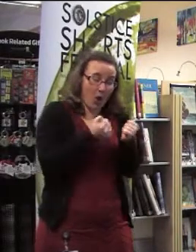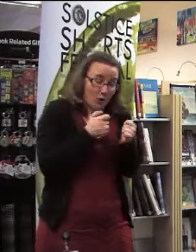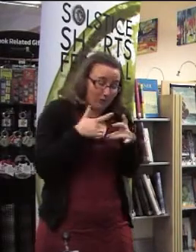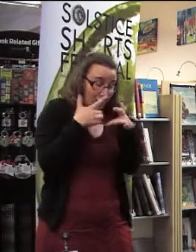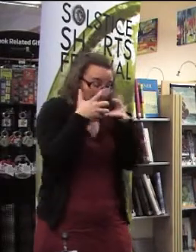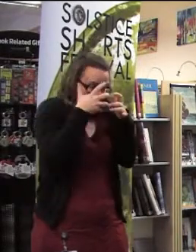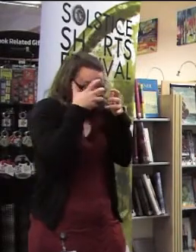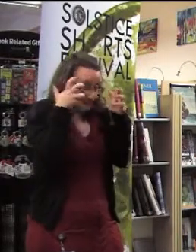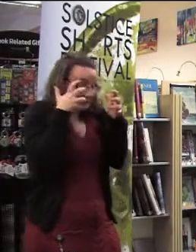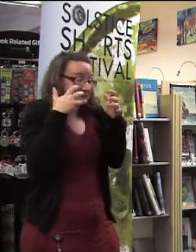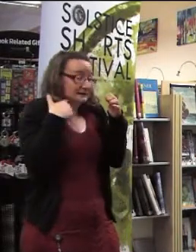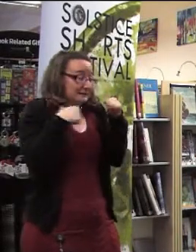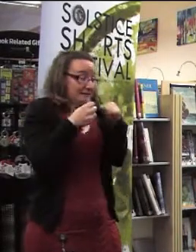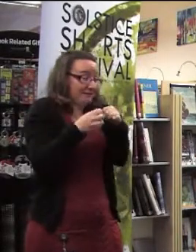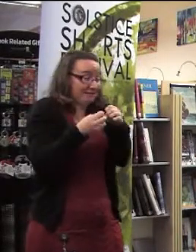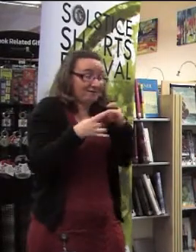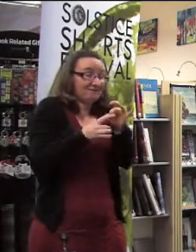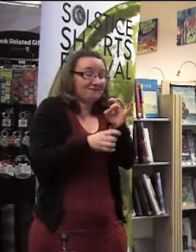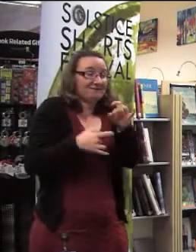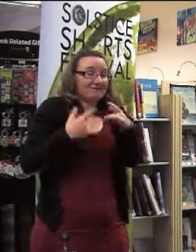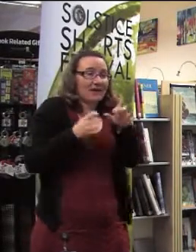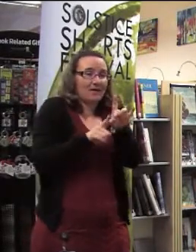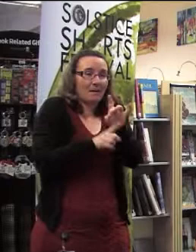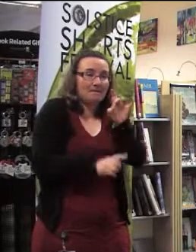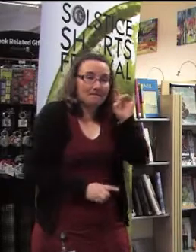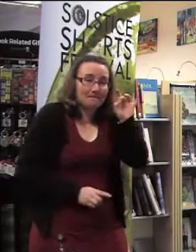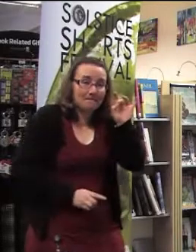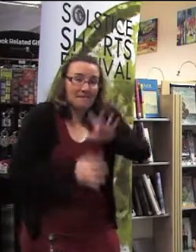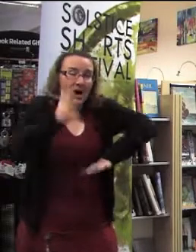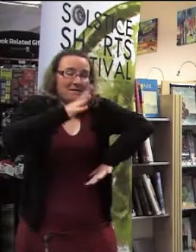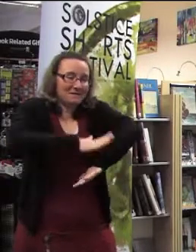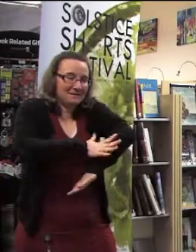felt as though it was burning.